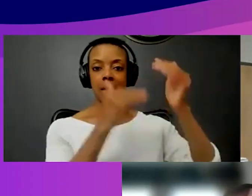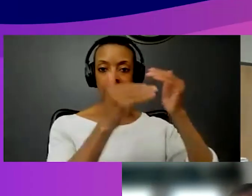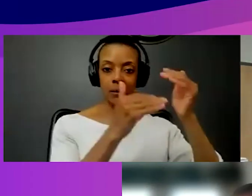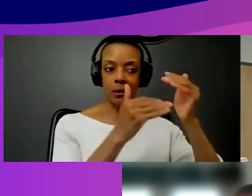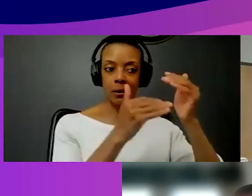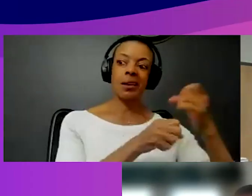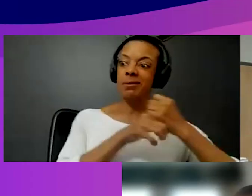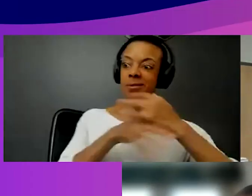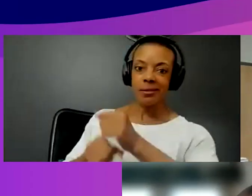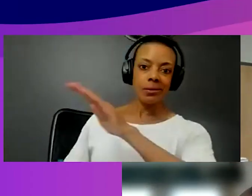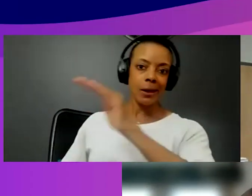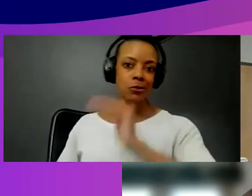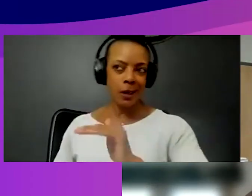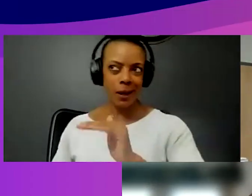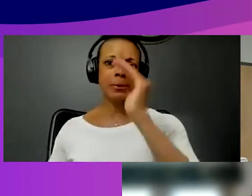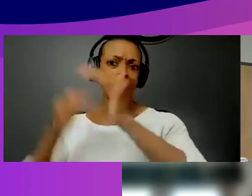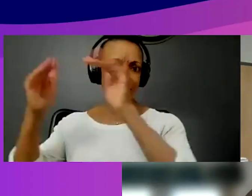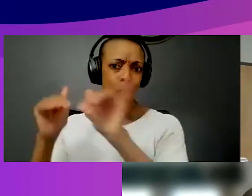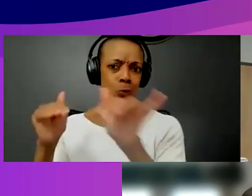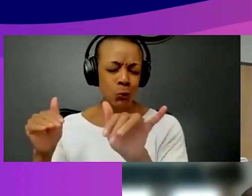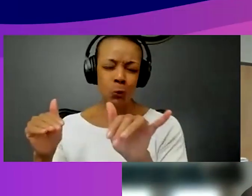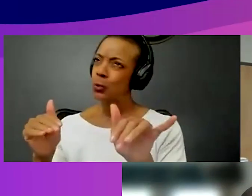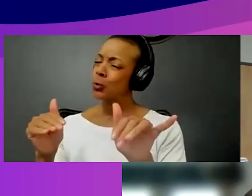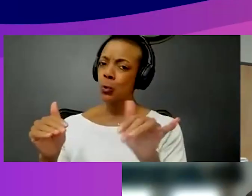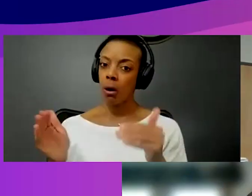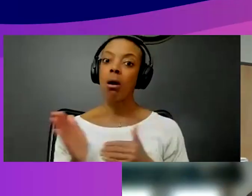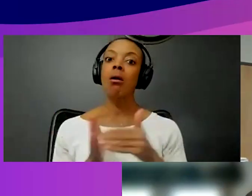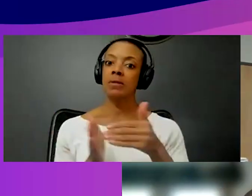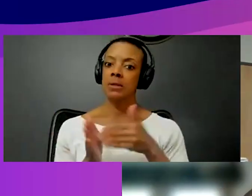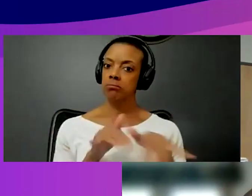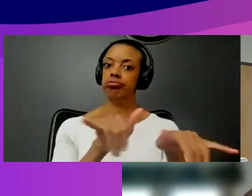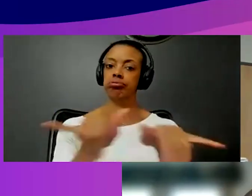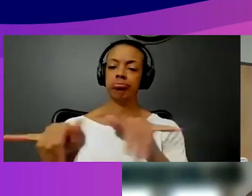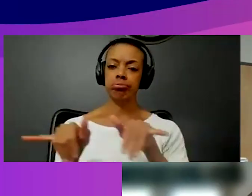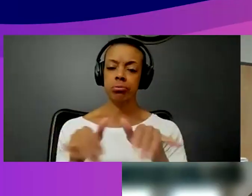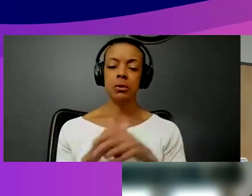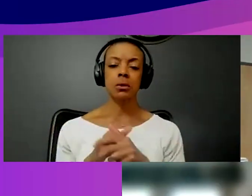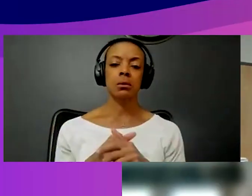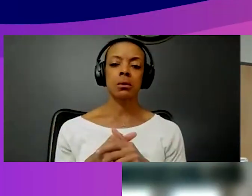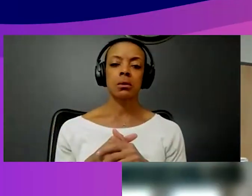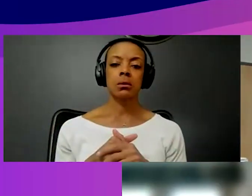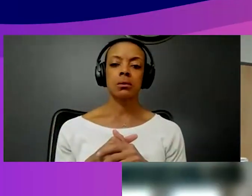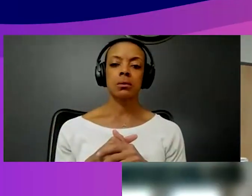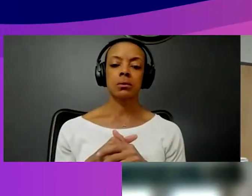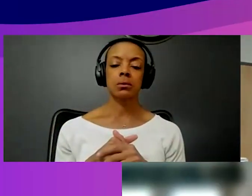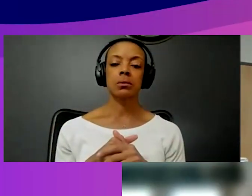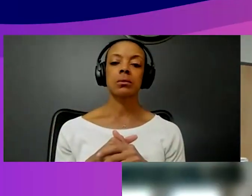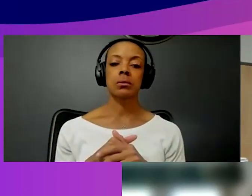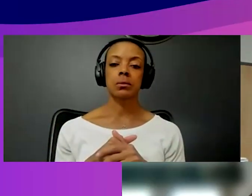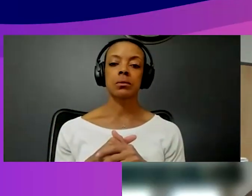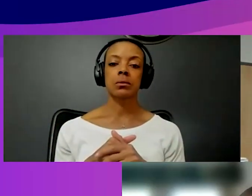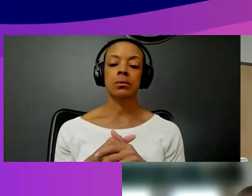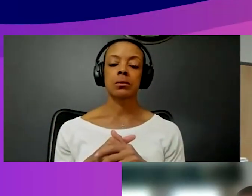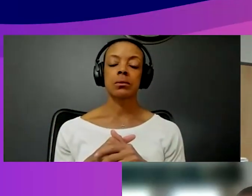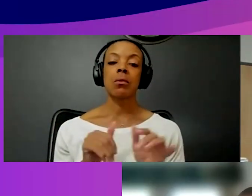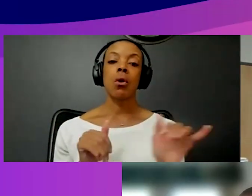is something that, you know, like is very common, and then certainly like, you know, I think as it relates to older adults, maybe some things